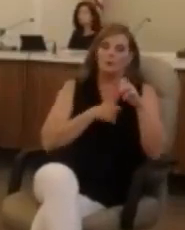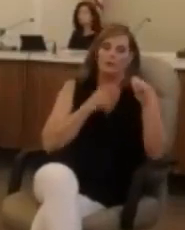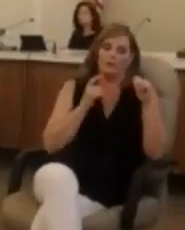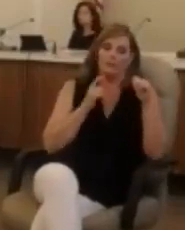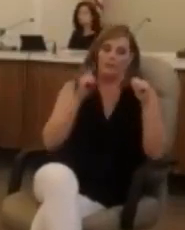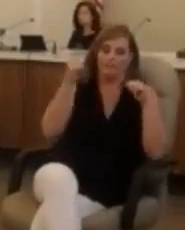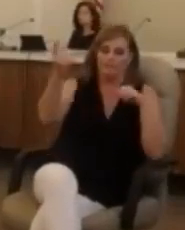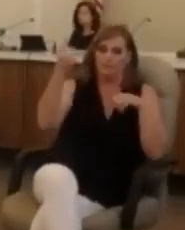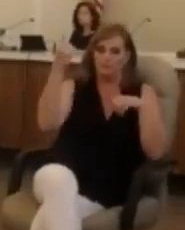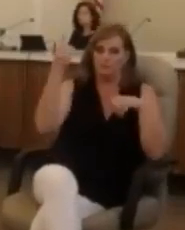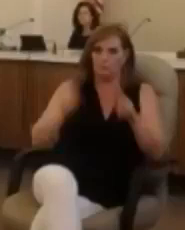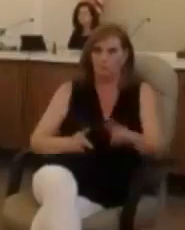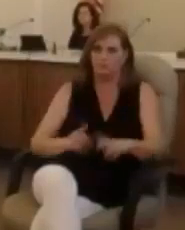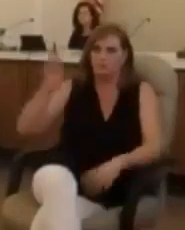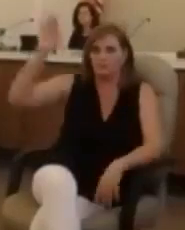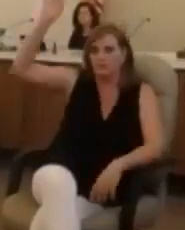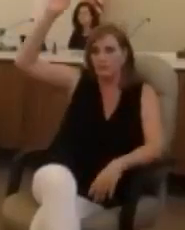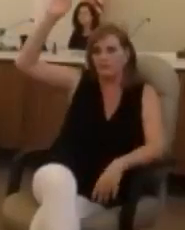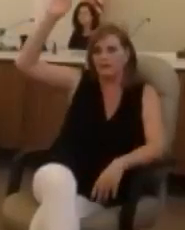raised?